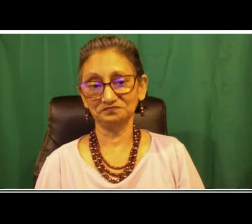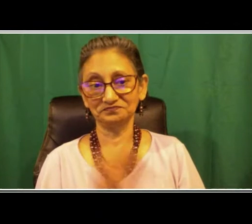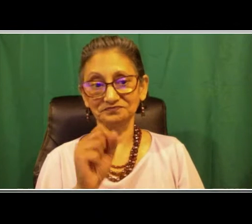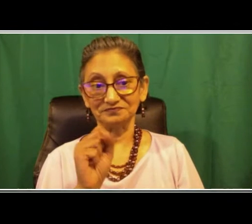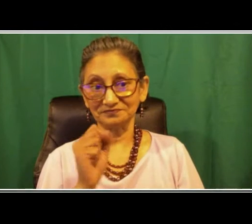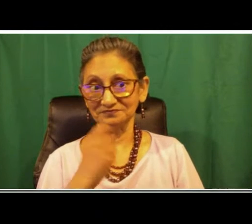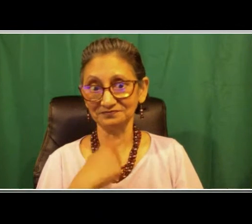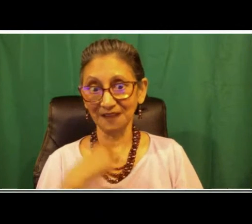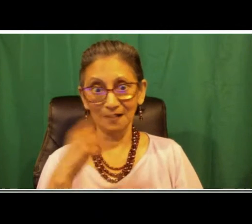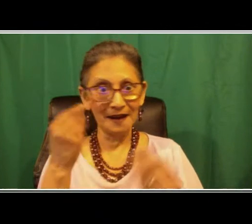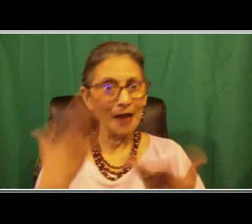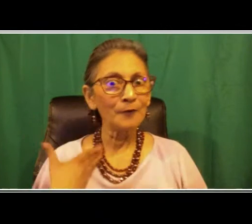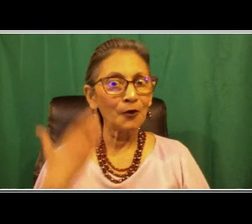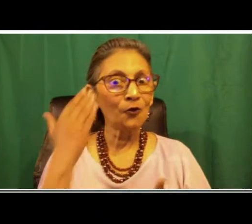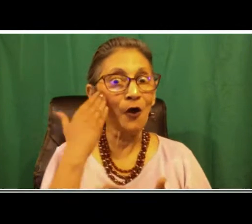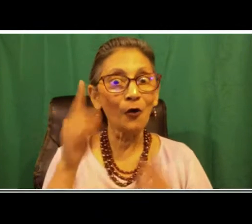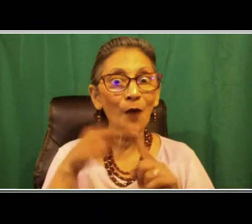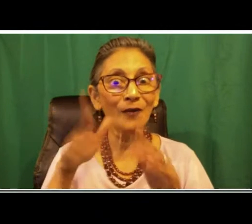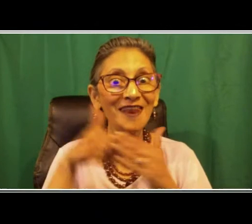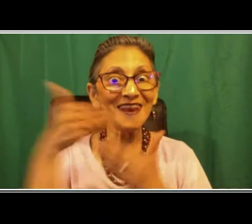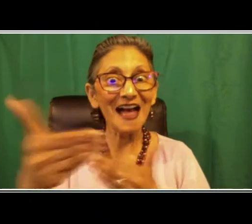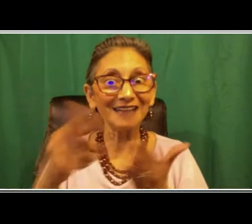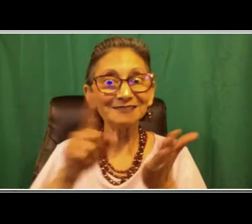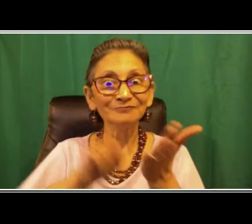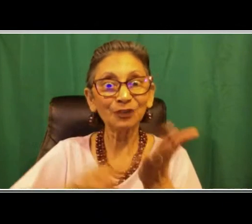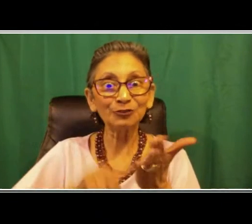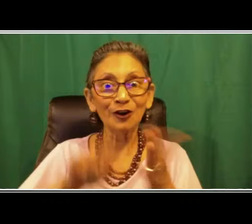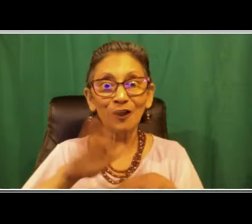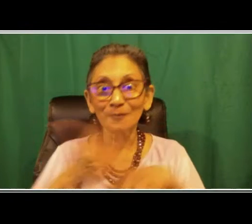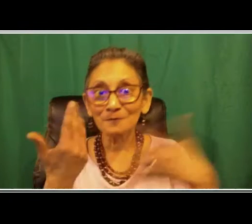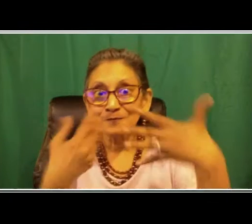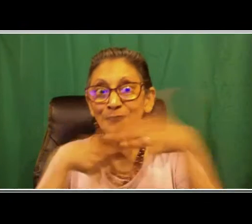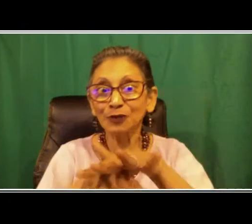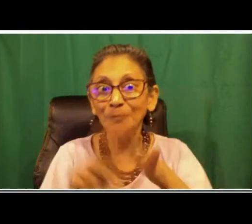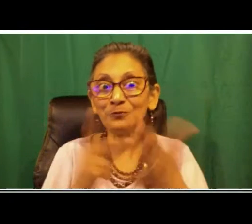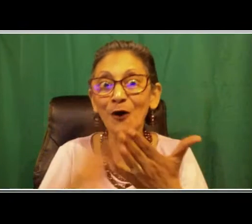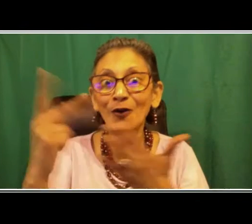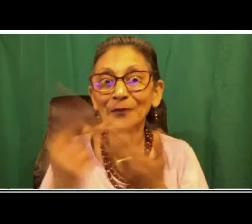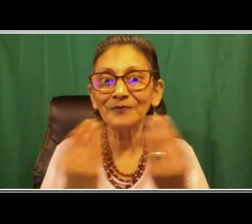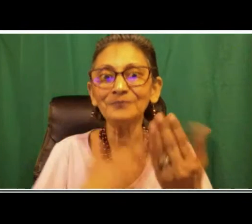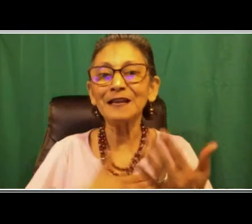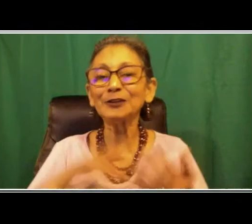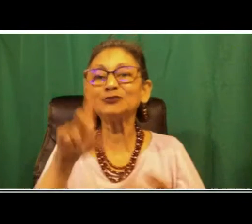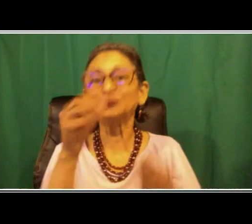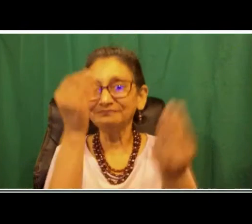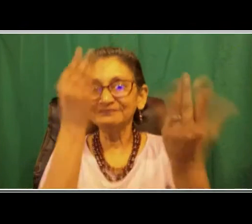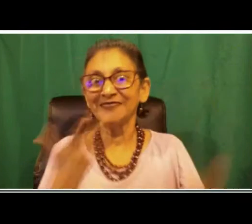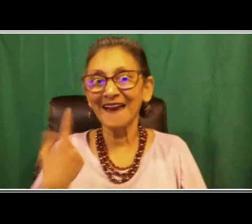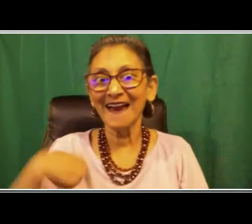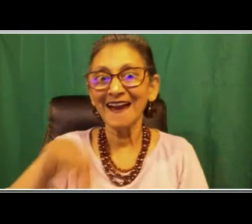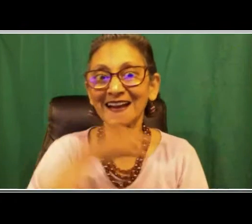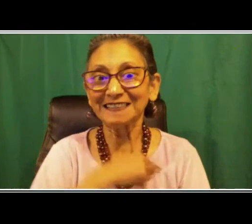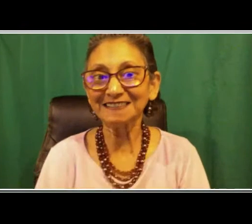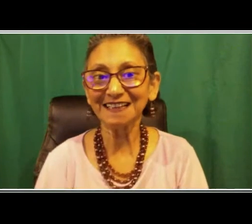very interested in doing that next. Yes. And Kavita is saying, well, let me know when that next research happens